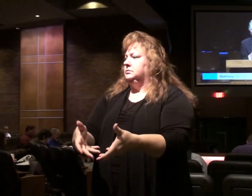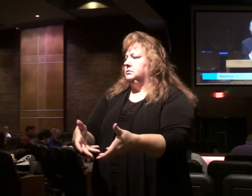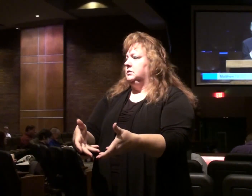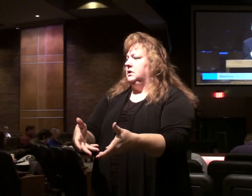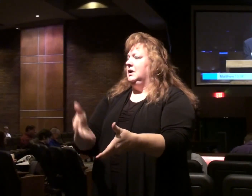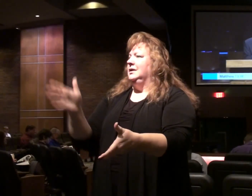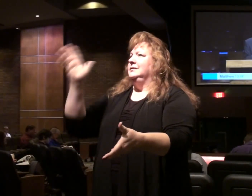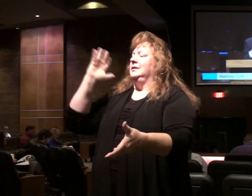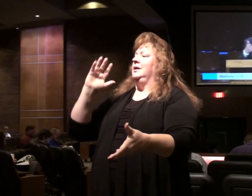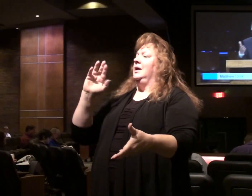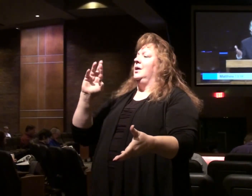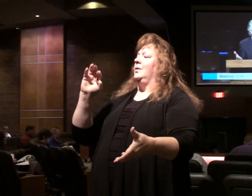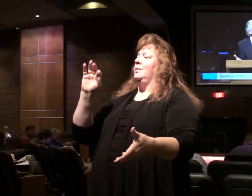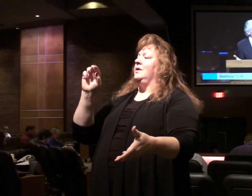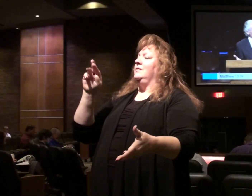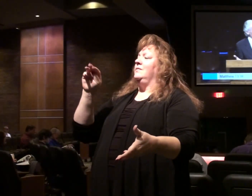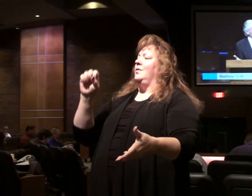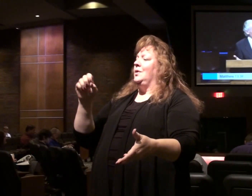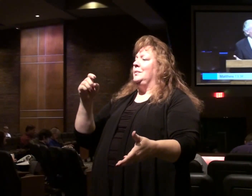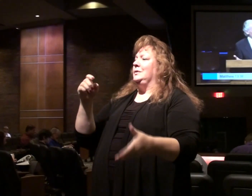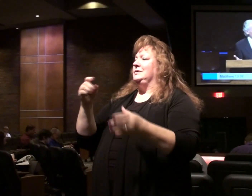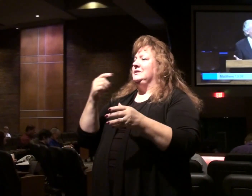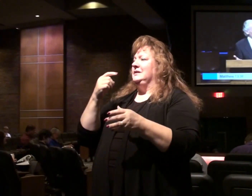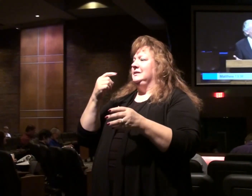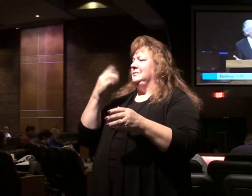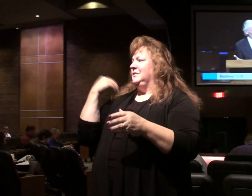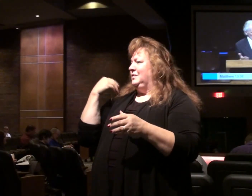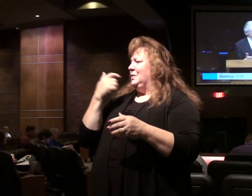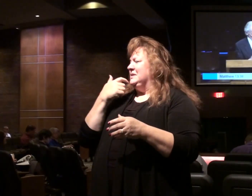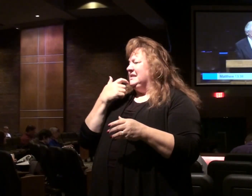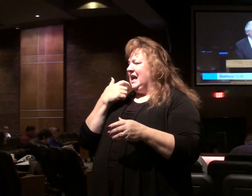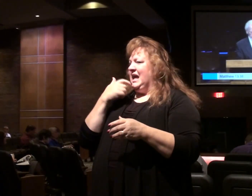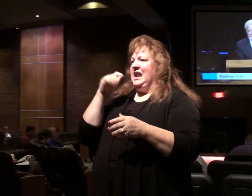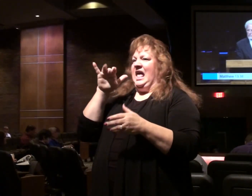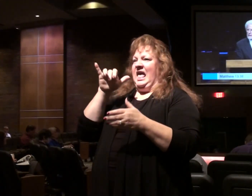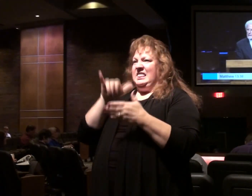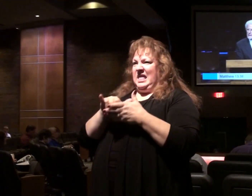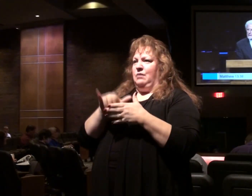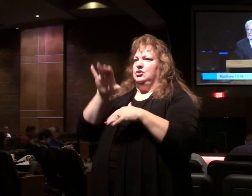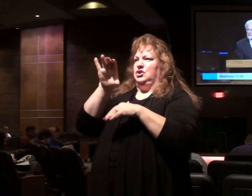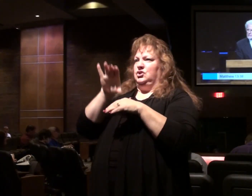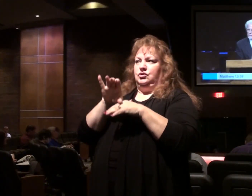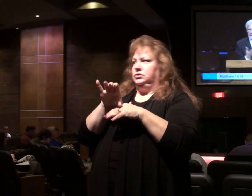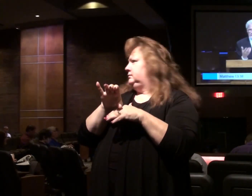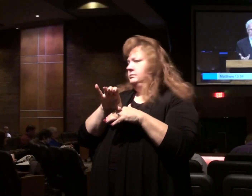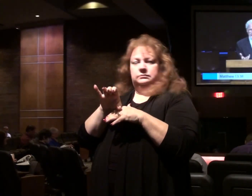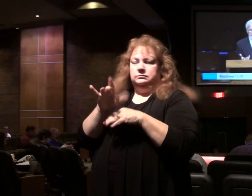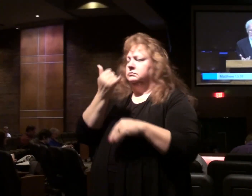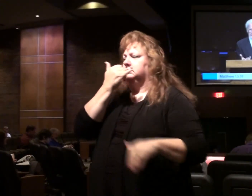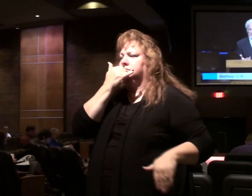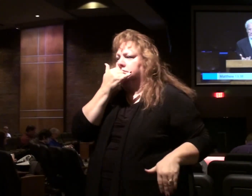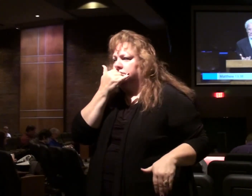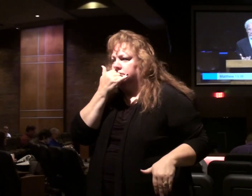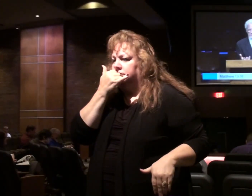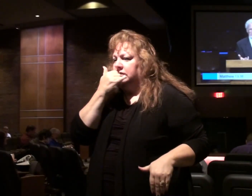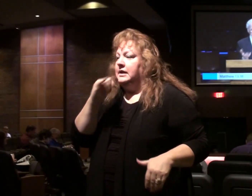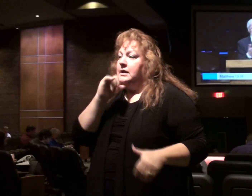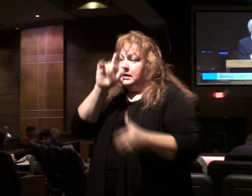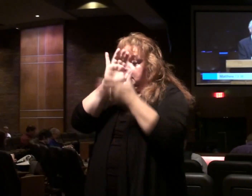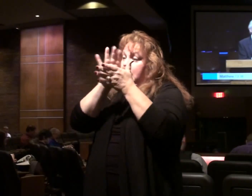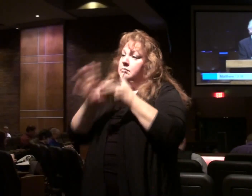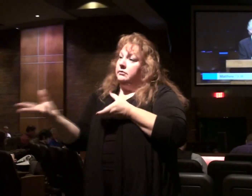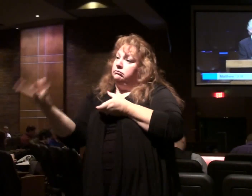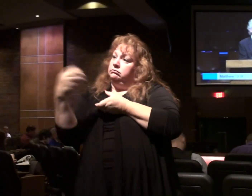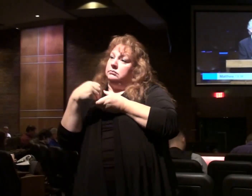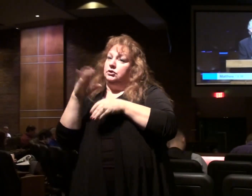they said the field was the church. Read what Christ said. So they said unbelievers should be part of